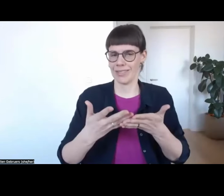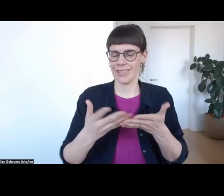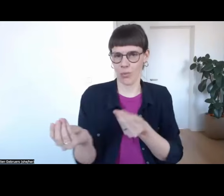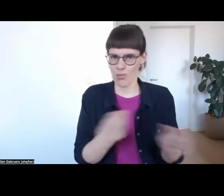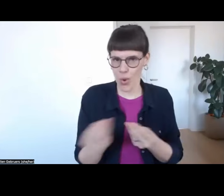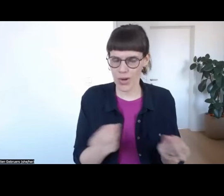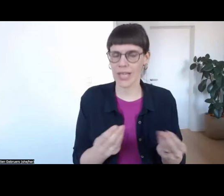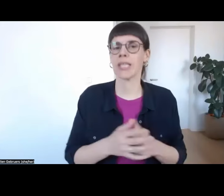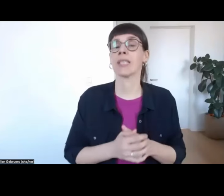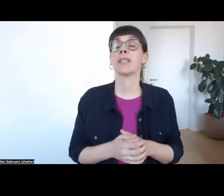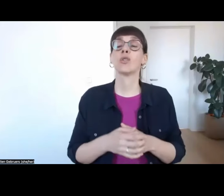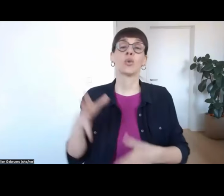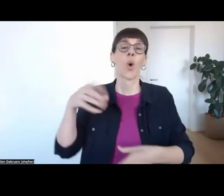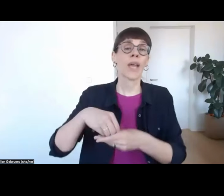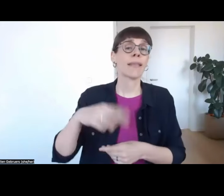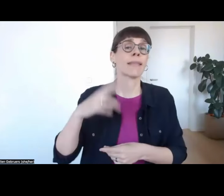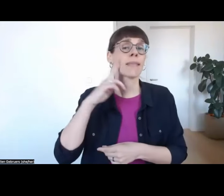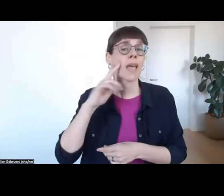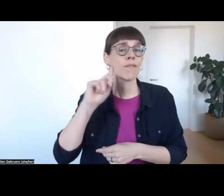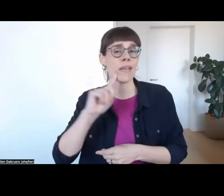child brokering for sign language.